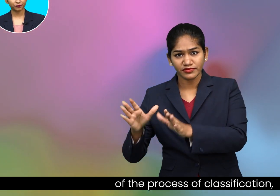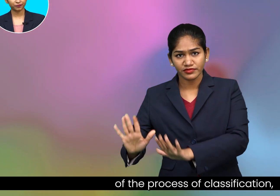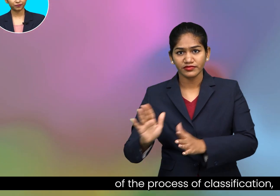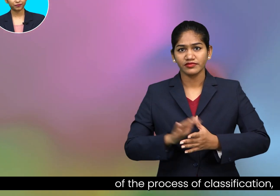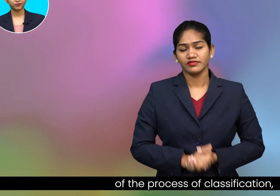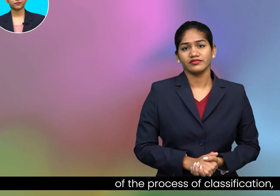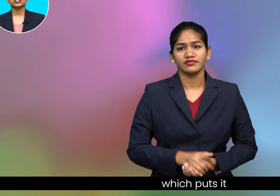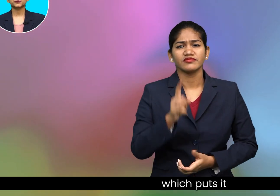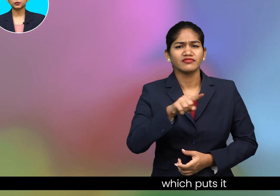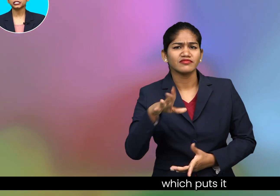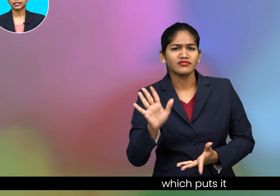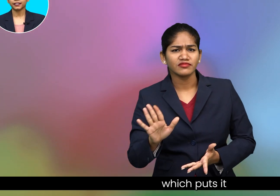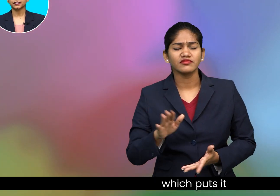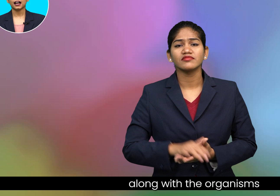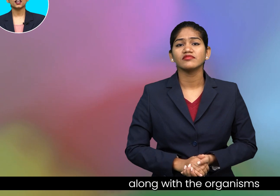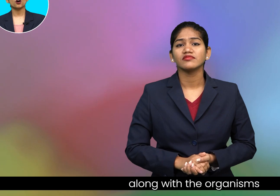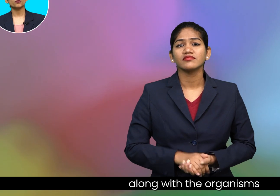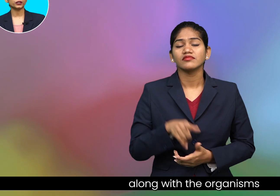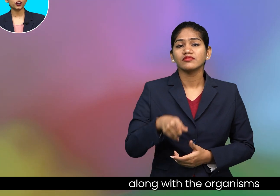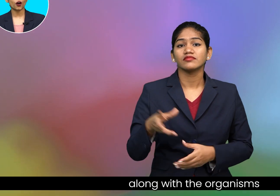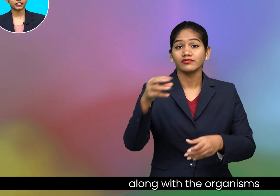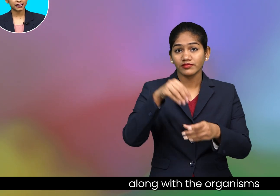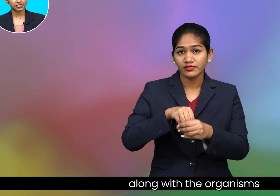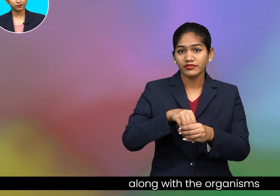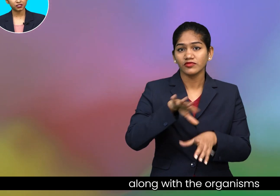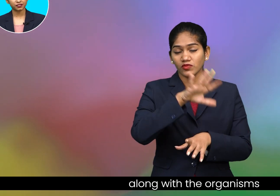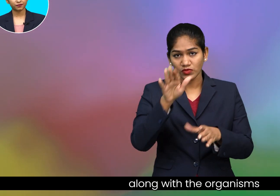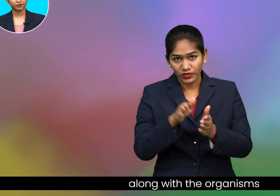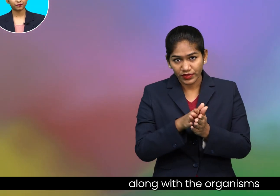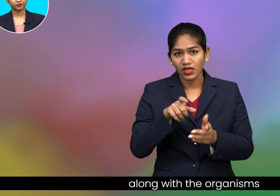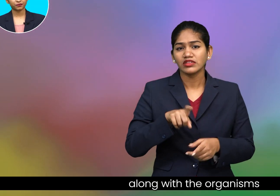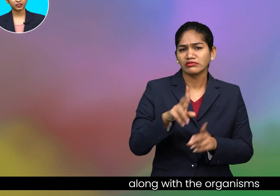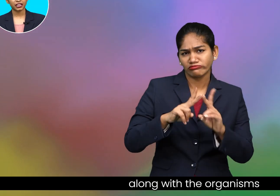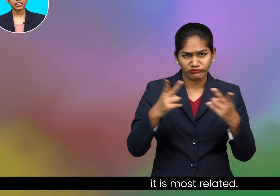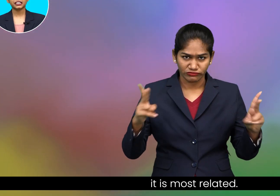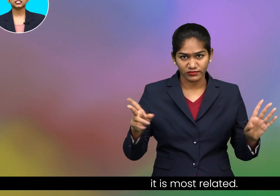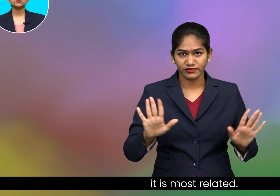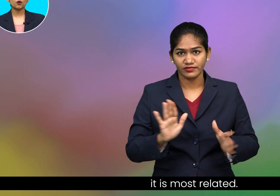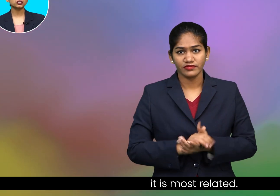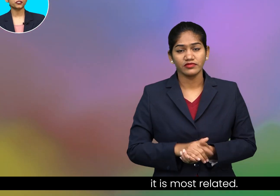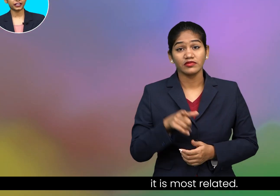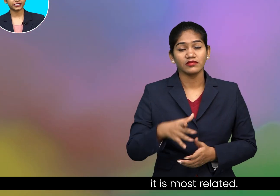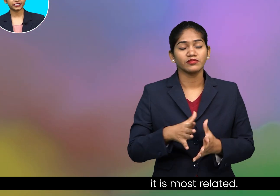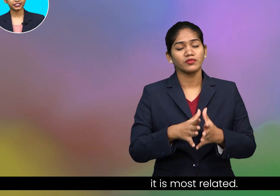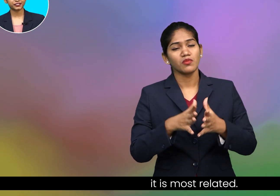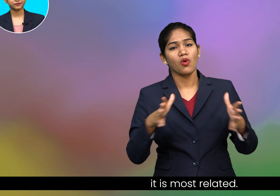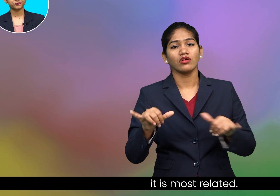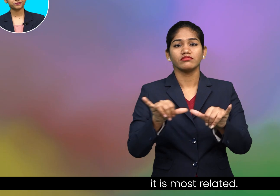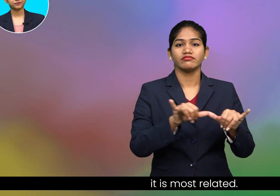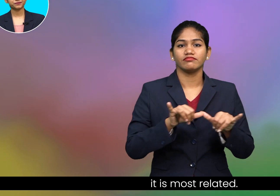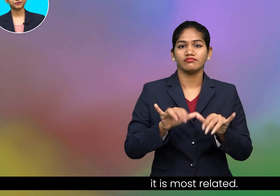which puts it along with the organisms. It is most related.